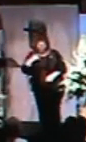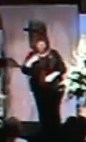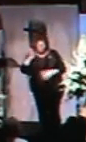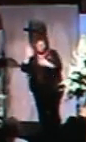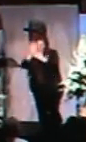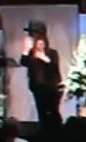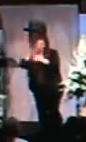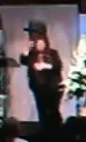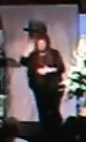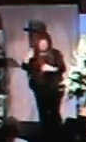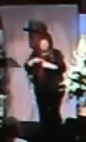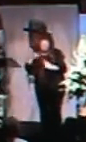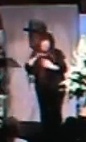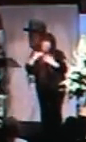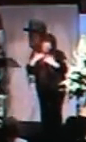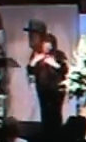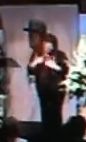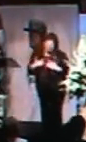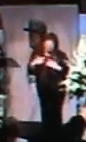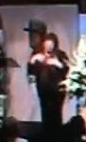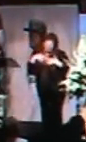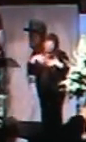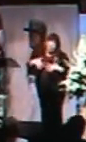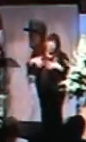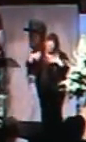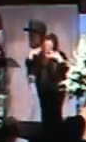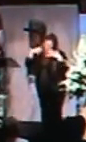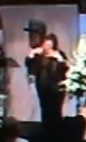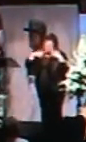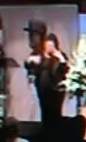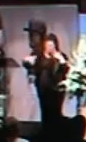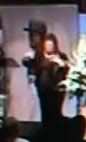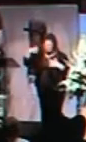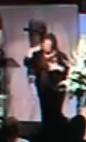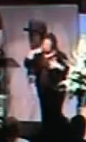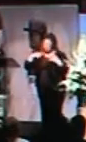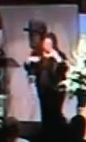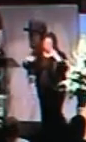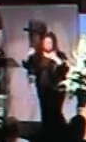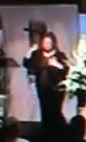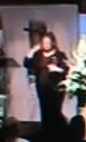In the valley with tears in your eyes, Lorraine, take him to the valley.